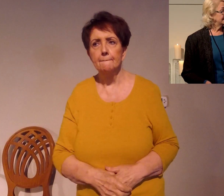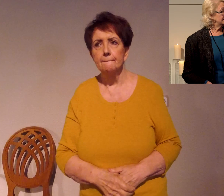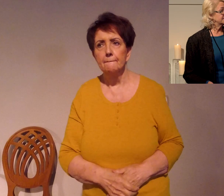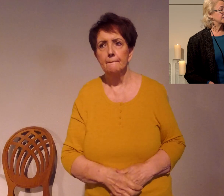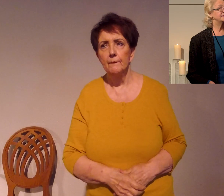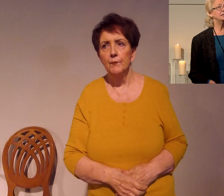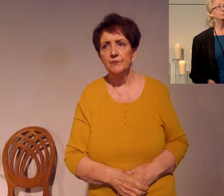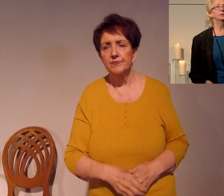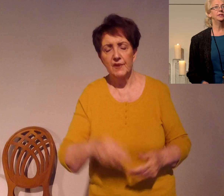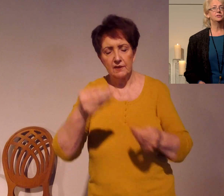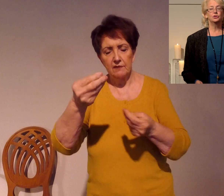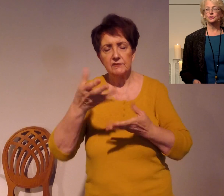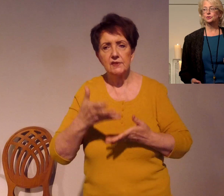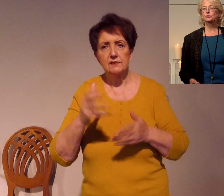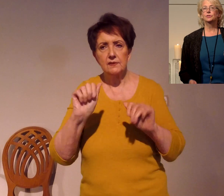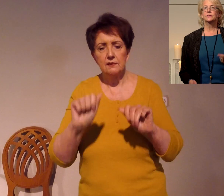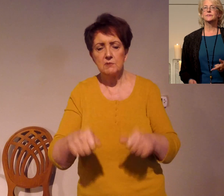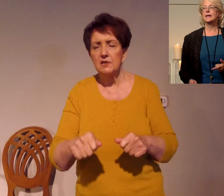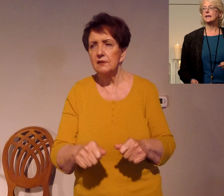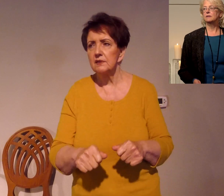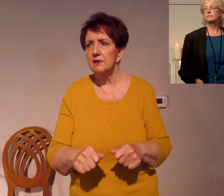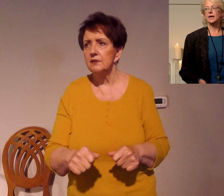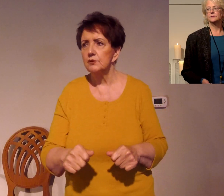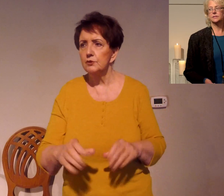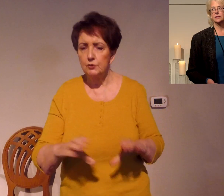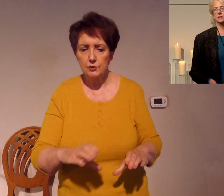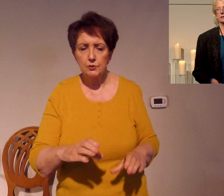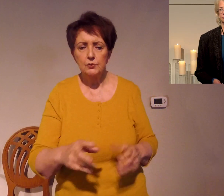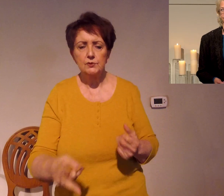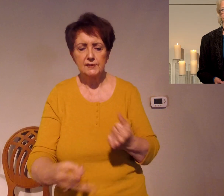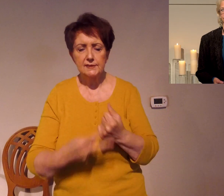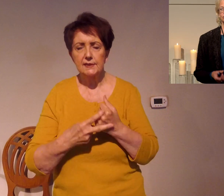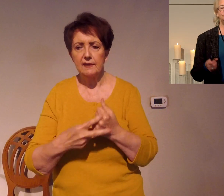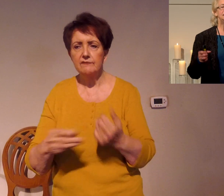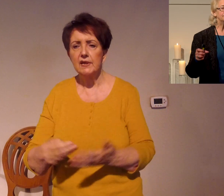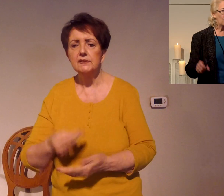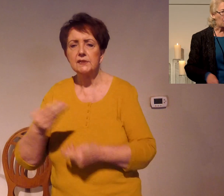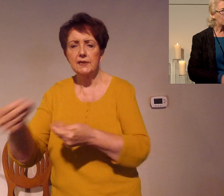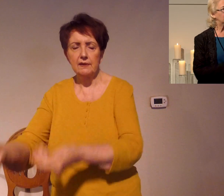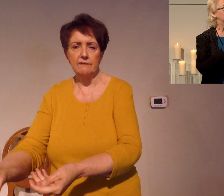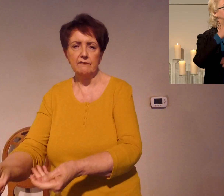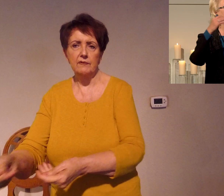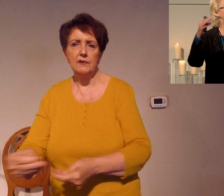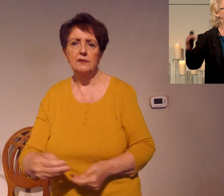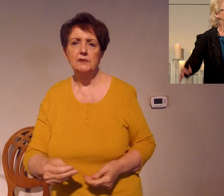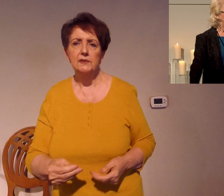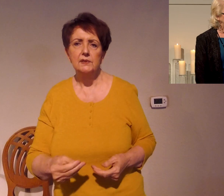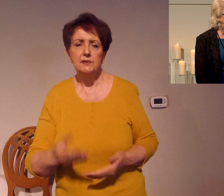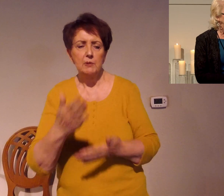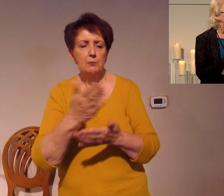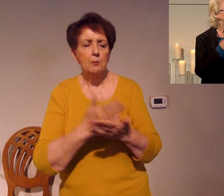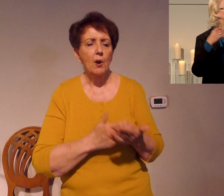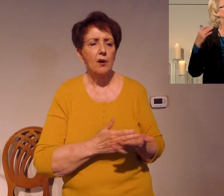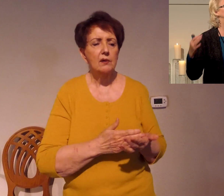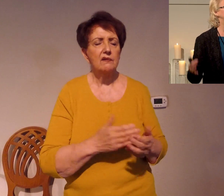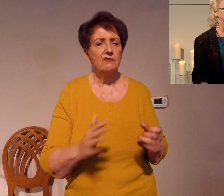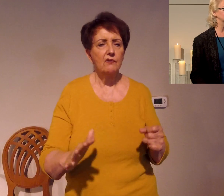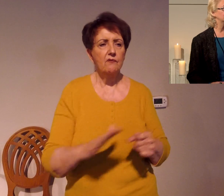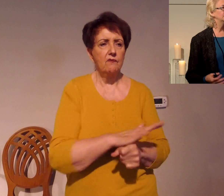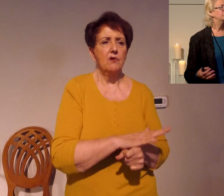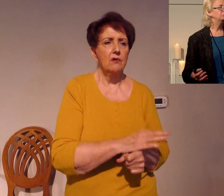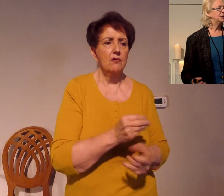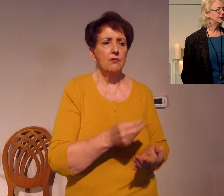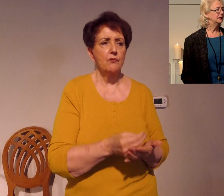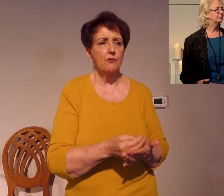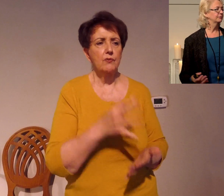And that gives us the ability to do, to save, and to give, to be part of a full,